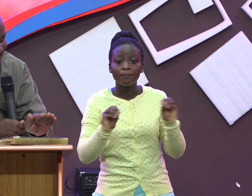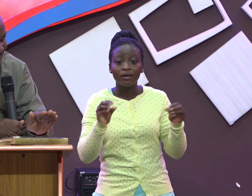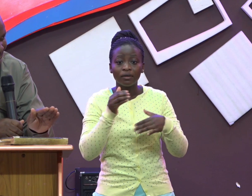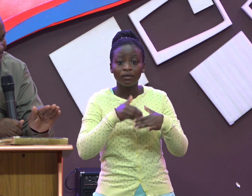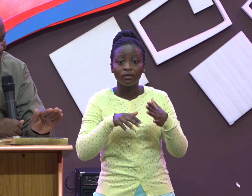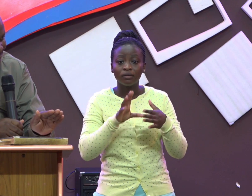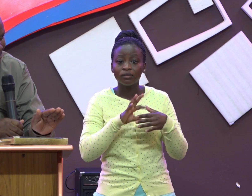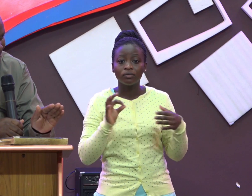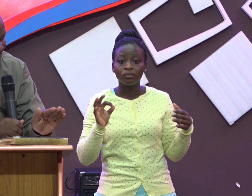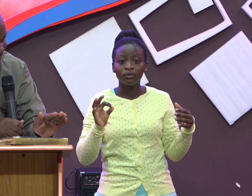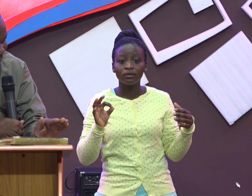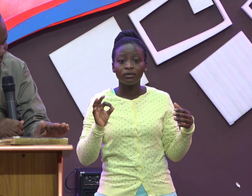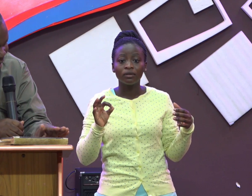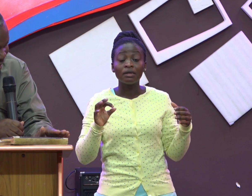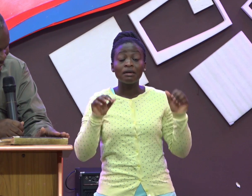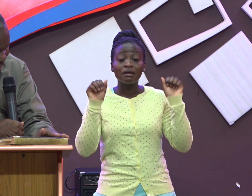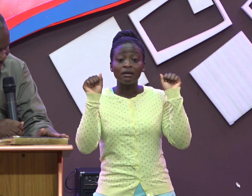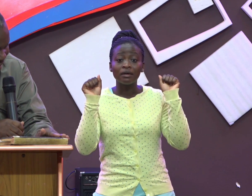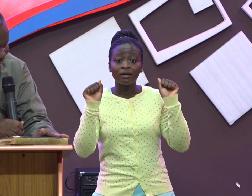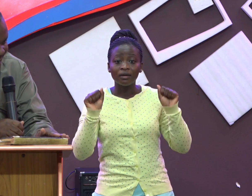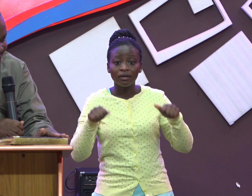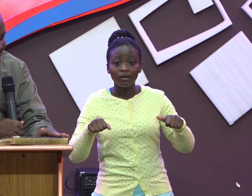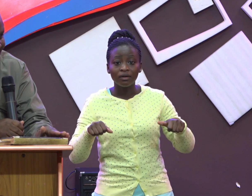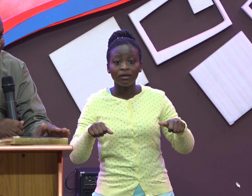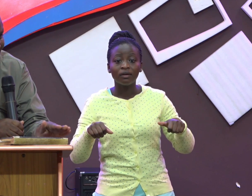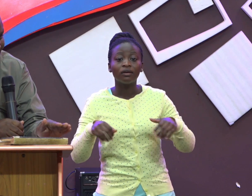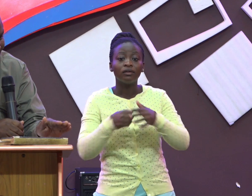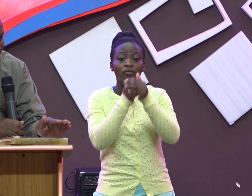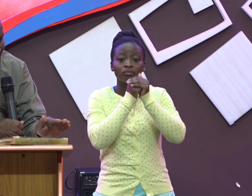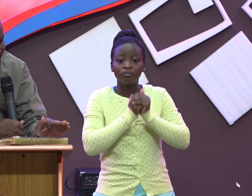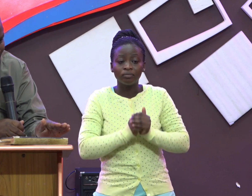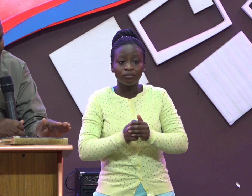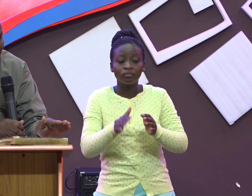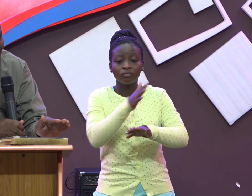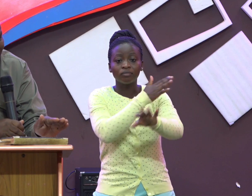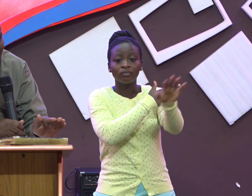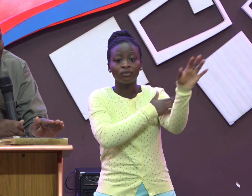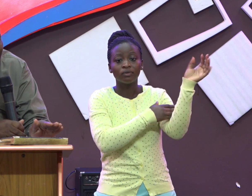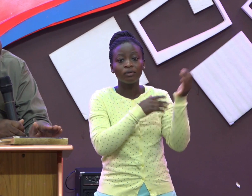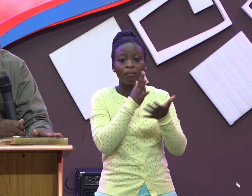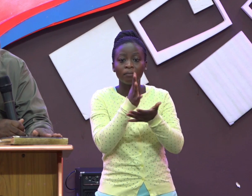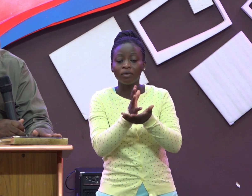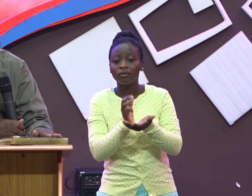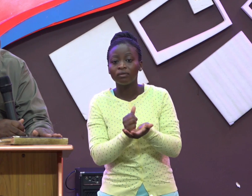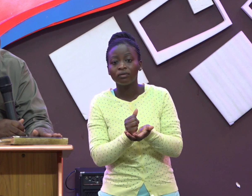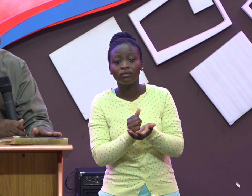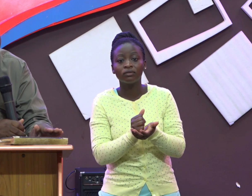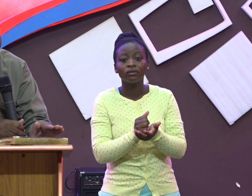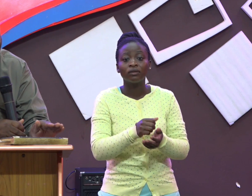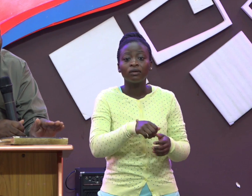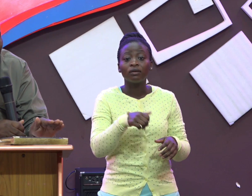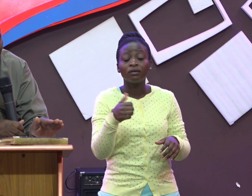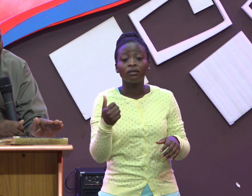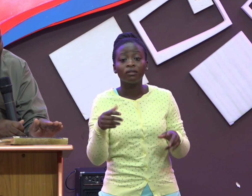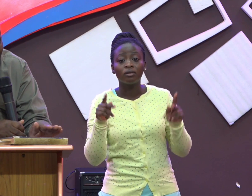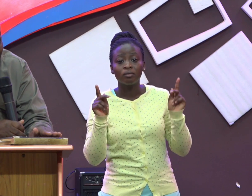Spirit, they worship God just because it's a worship service, or because a session of